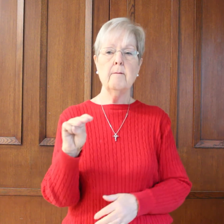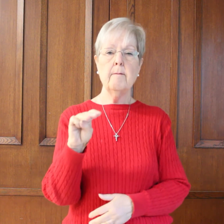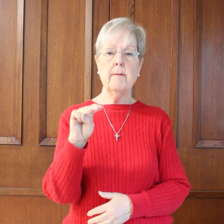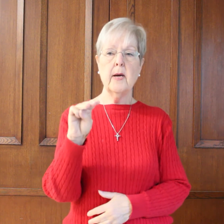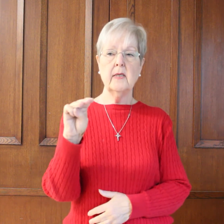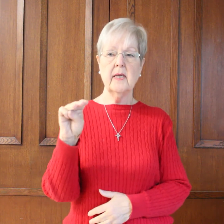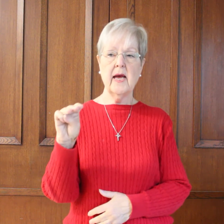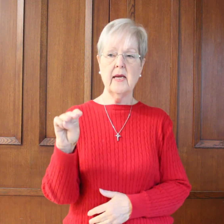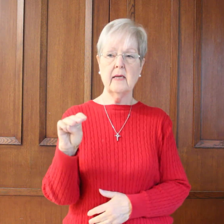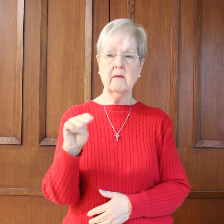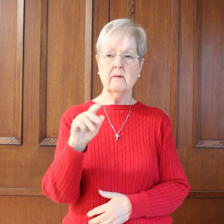Monday,